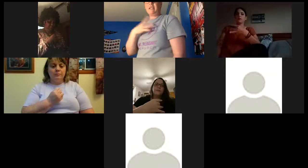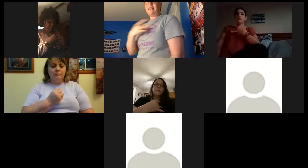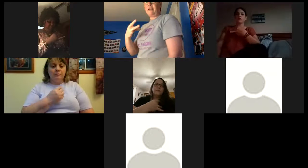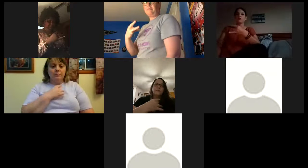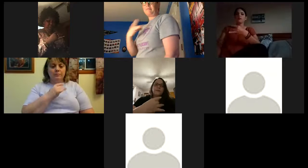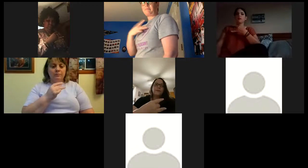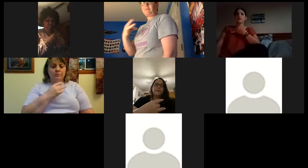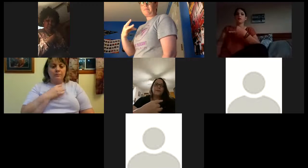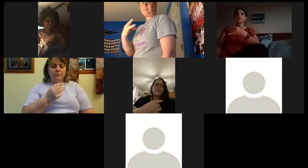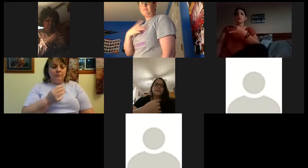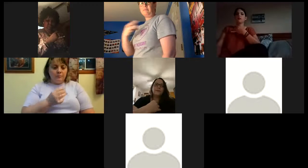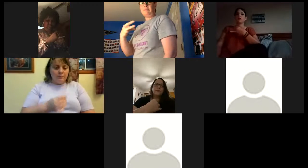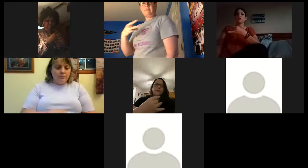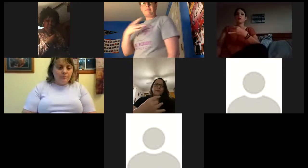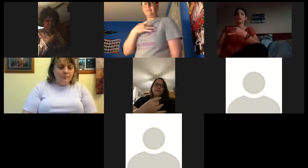You like that.